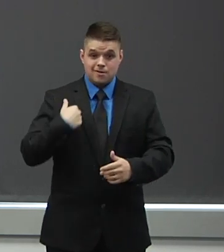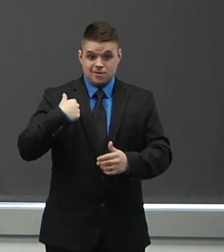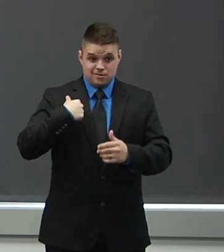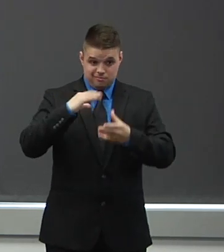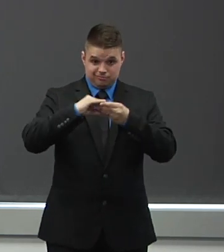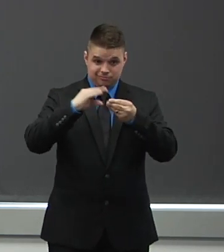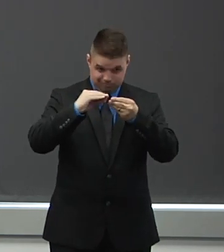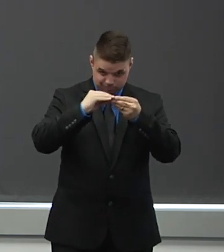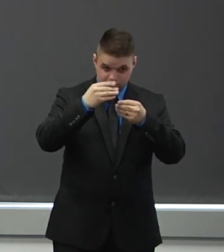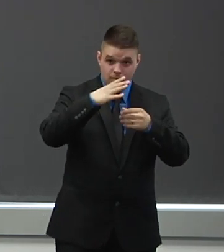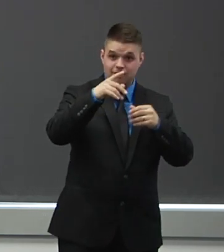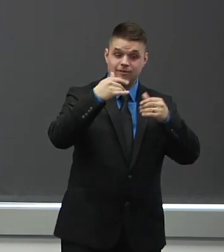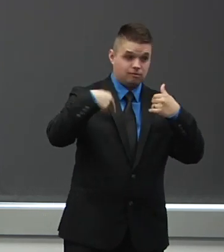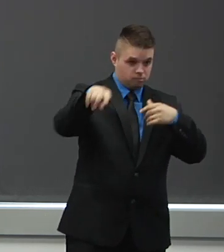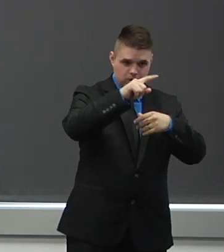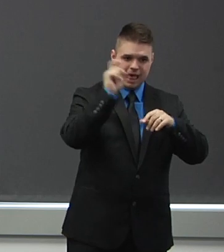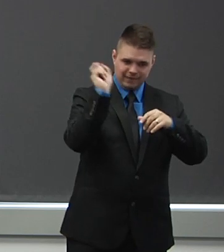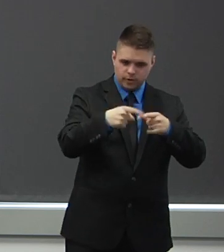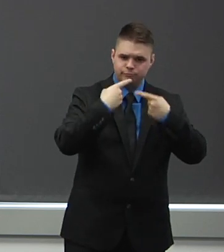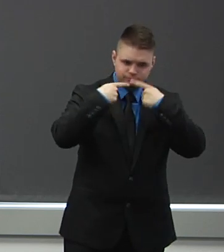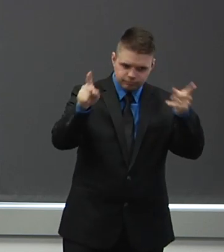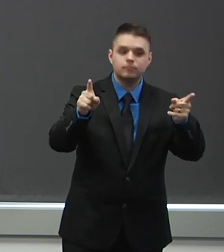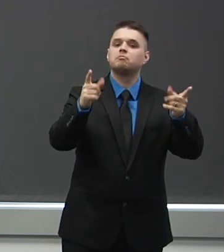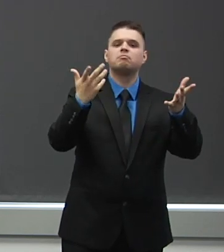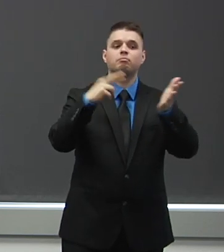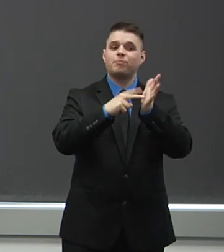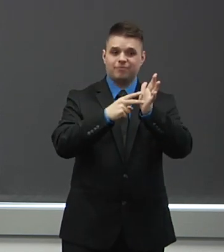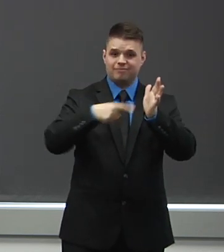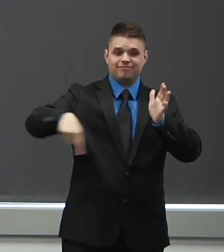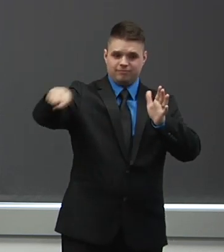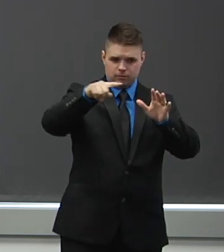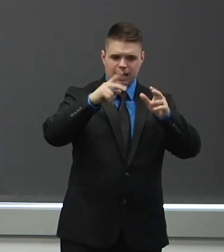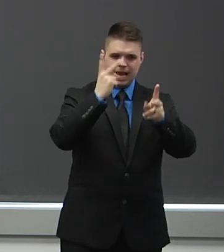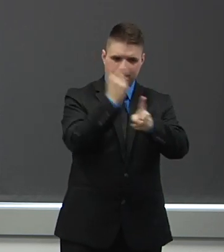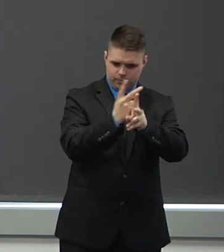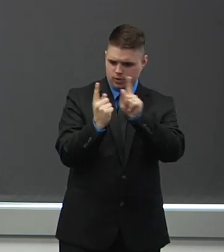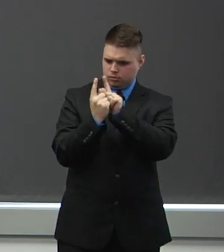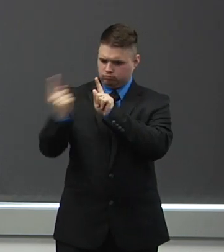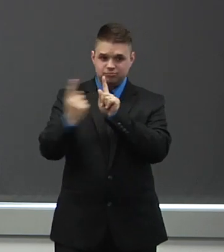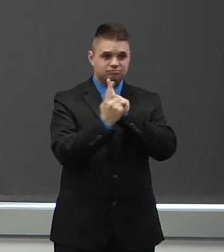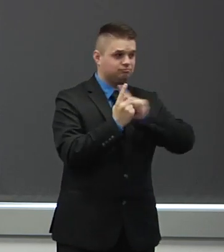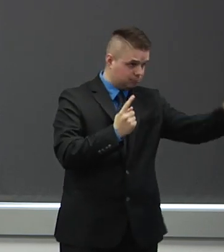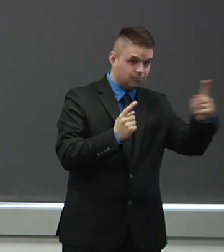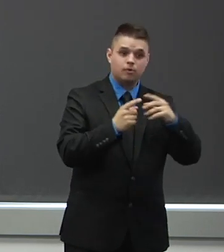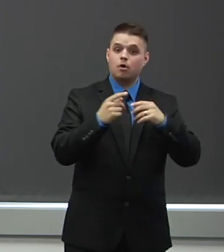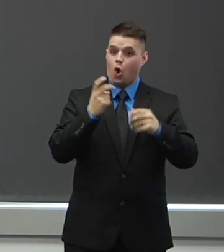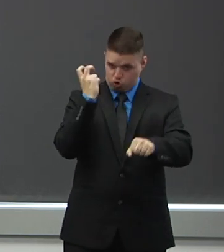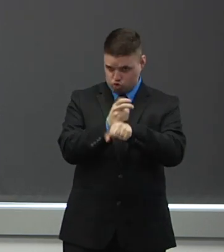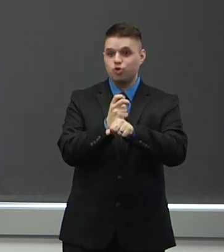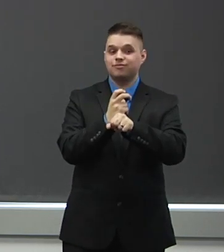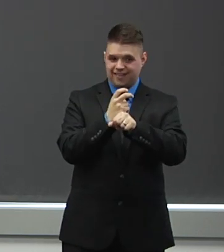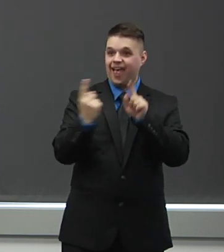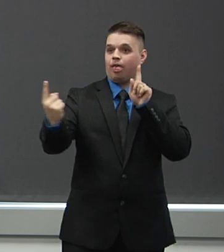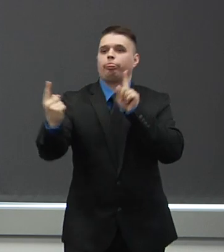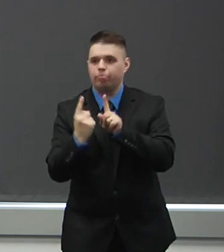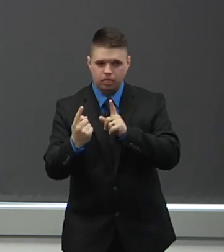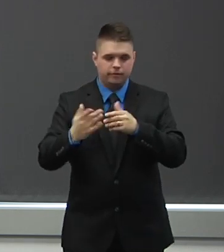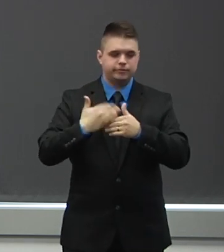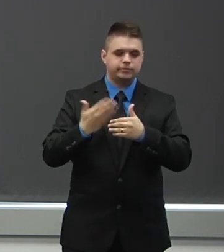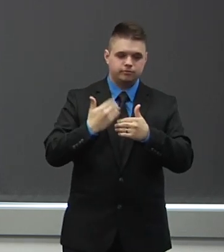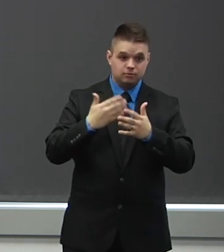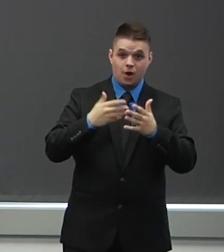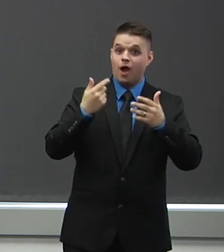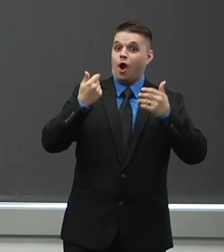Oregonians have worked really hard and sacrificed much to follow are working.